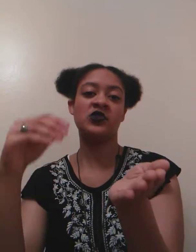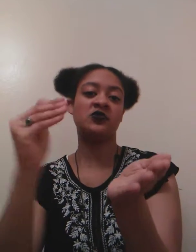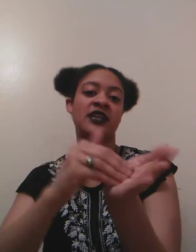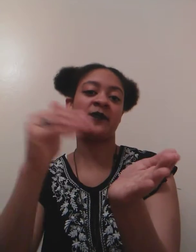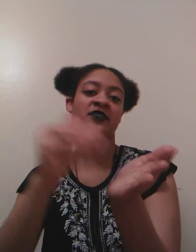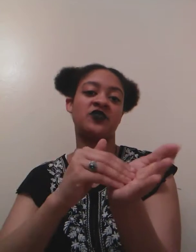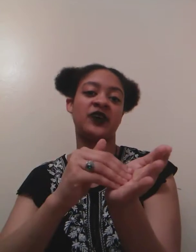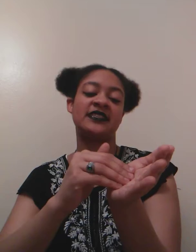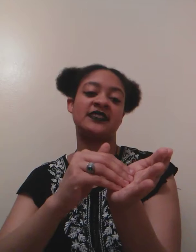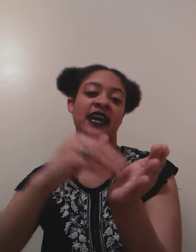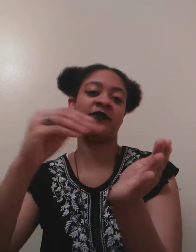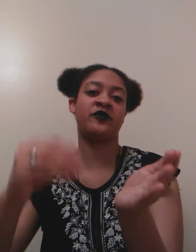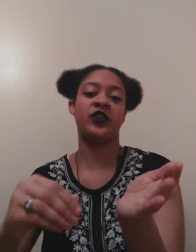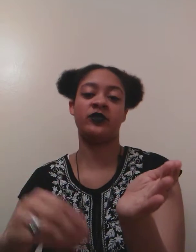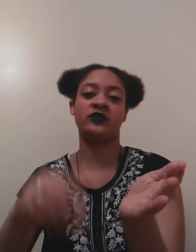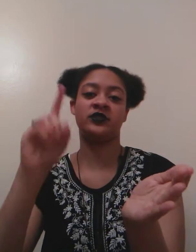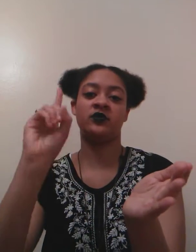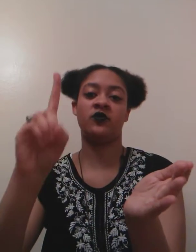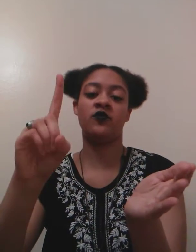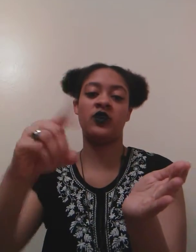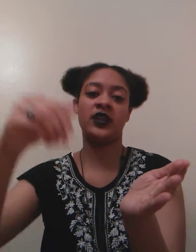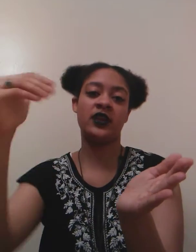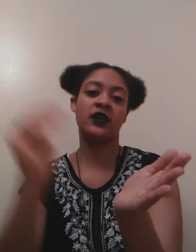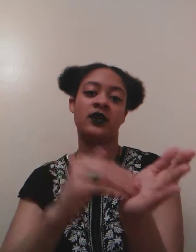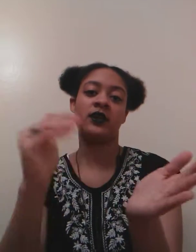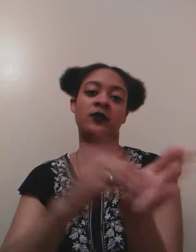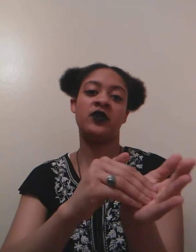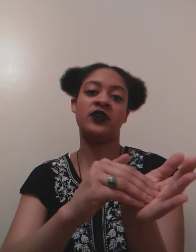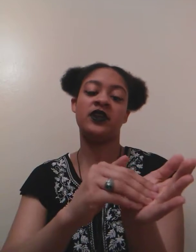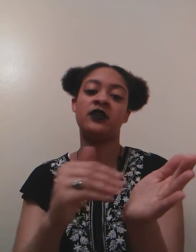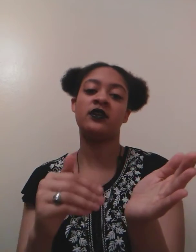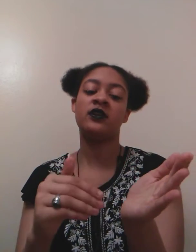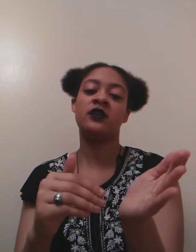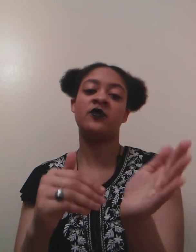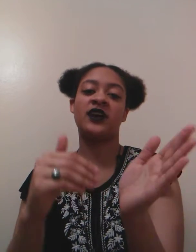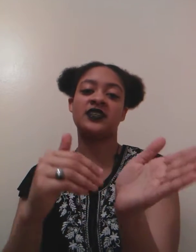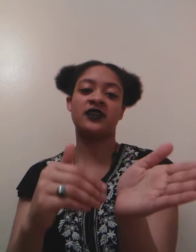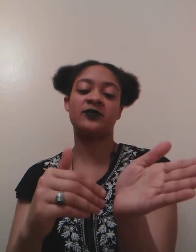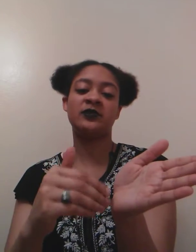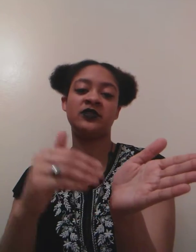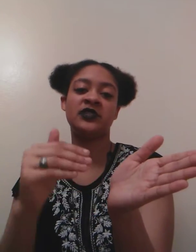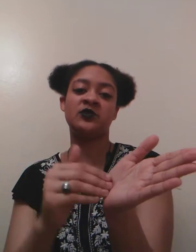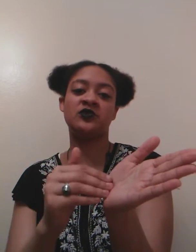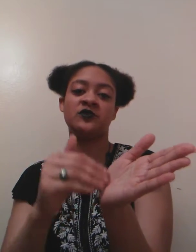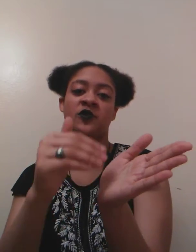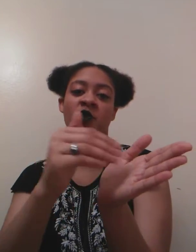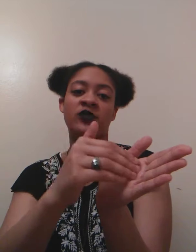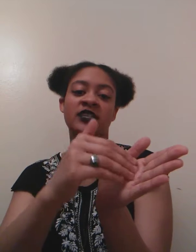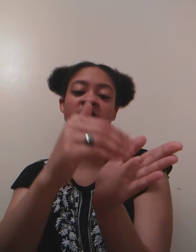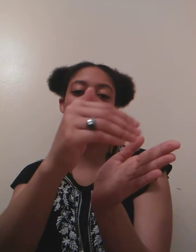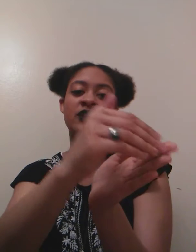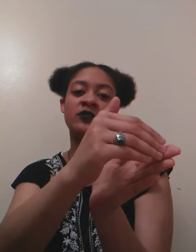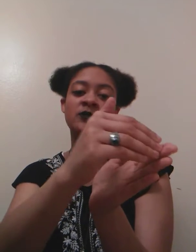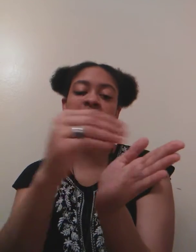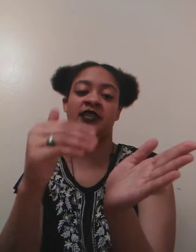you tap this twice after the number. So 1,000,000. What I see a lot of people do is move forward each time the number is supposed to